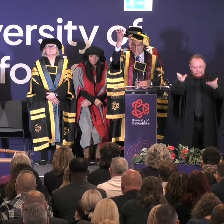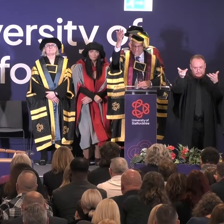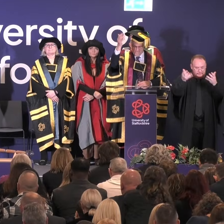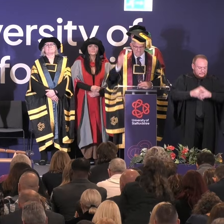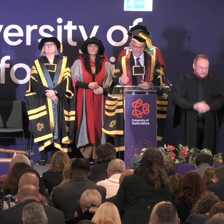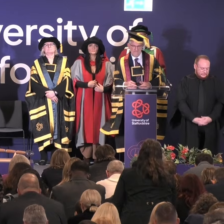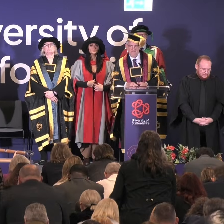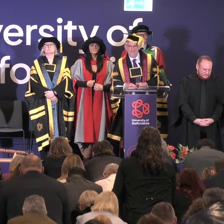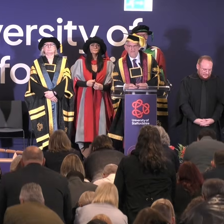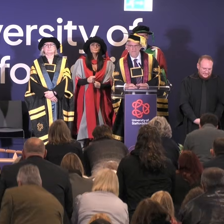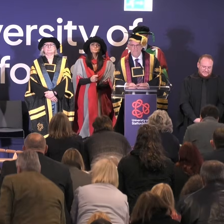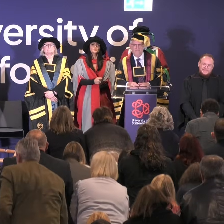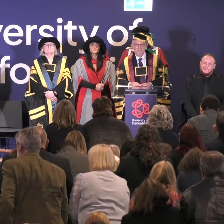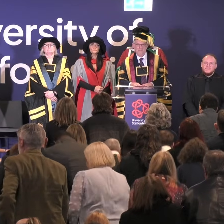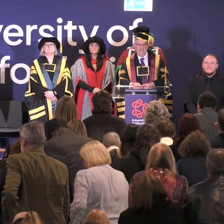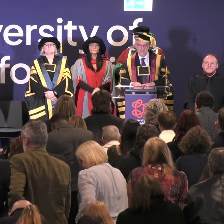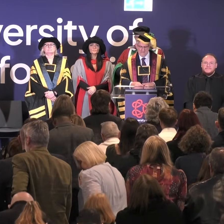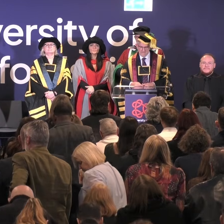up.